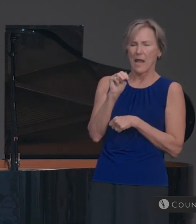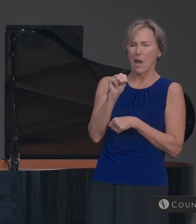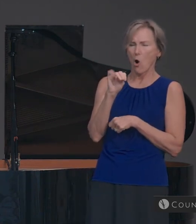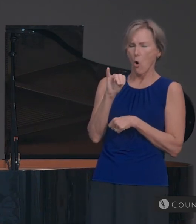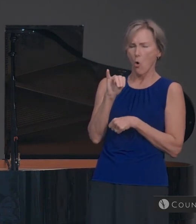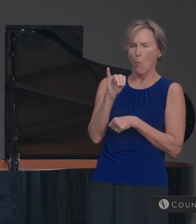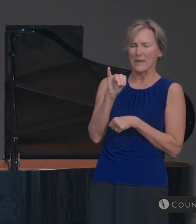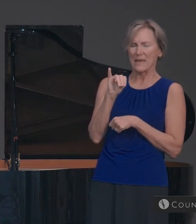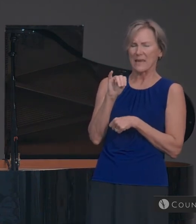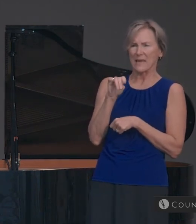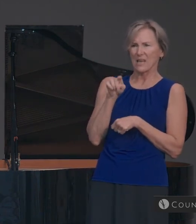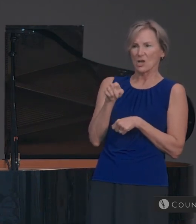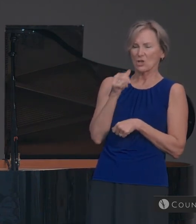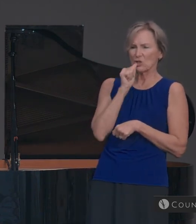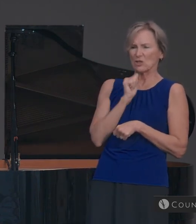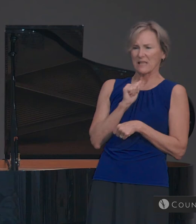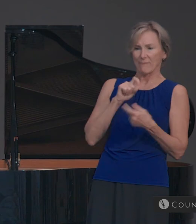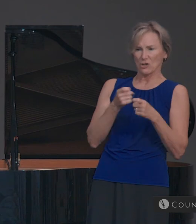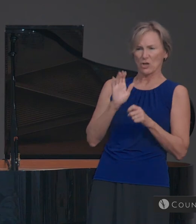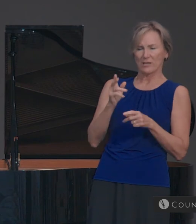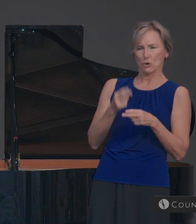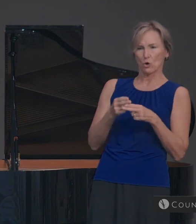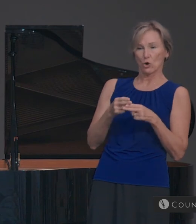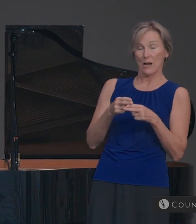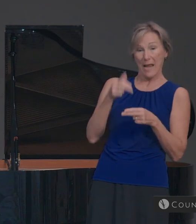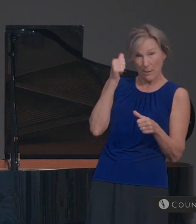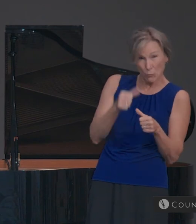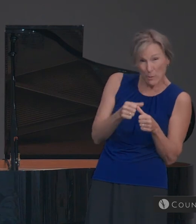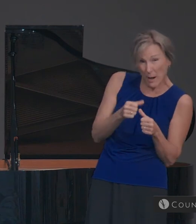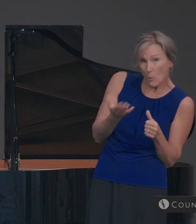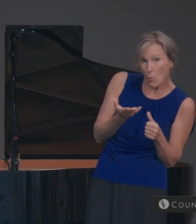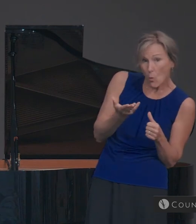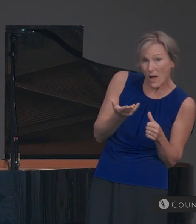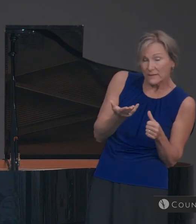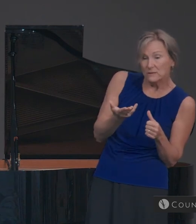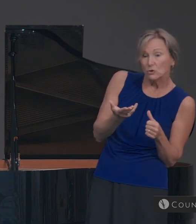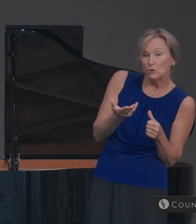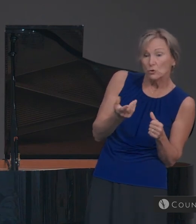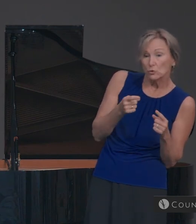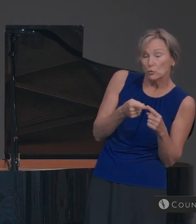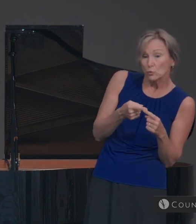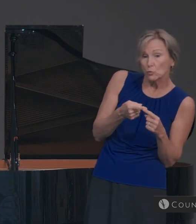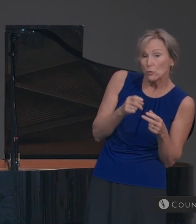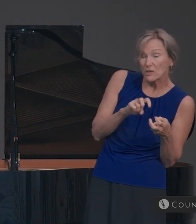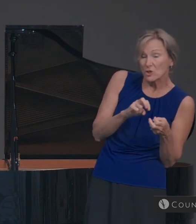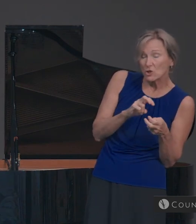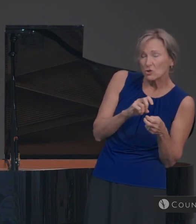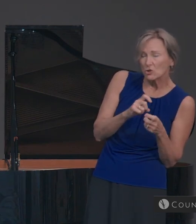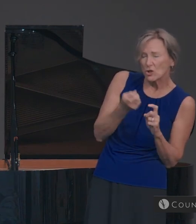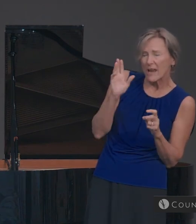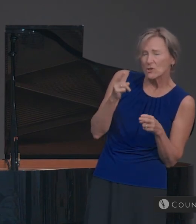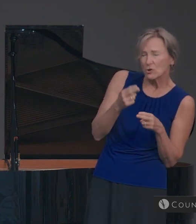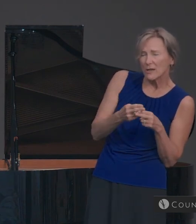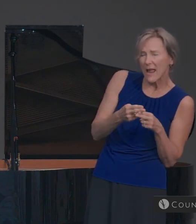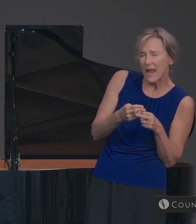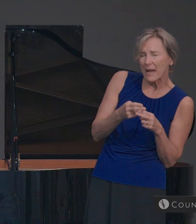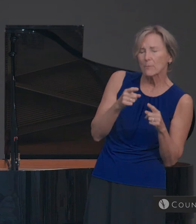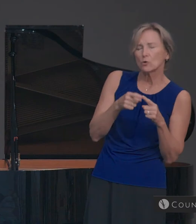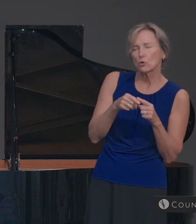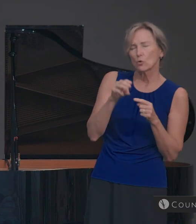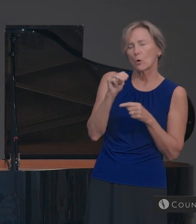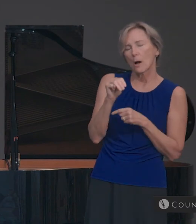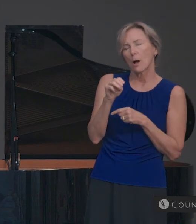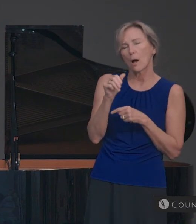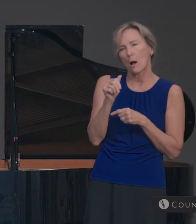name to what? What did she change her name to? You remember? Mara. What's that start with? M-A-R. M-A-R. You see,